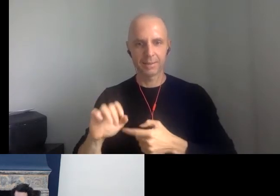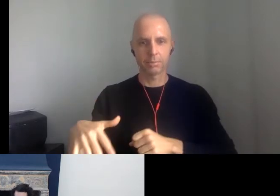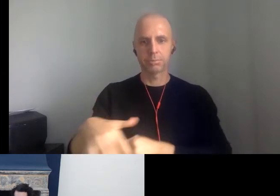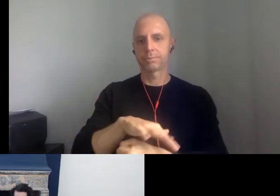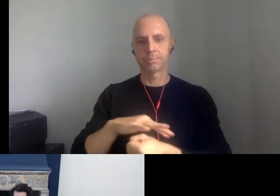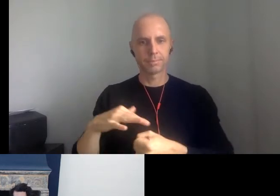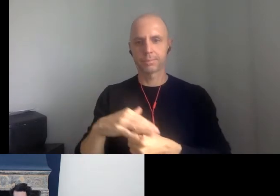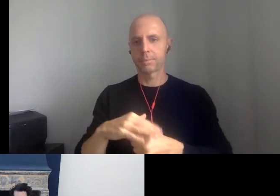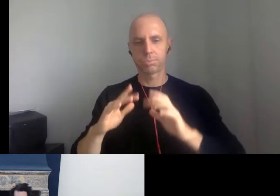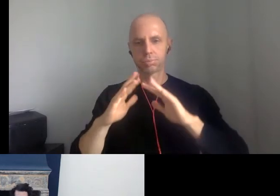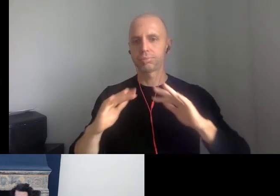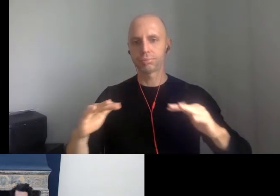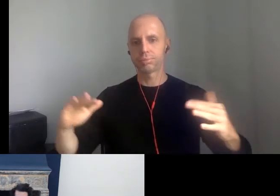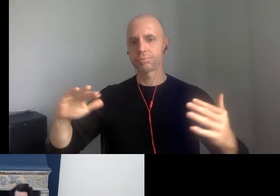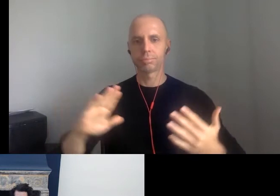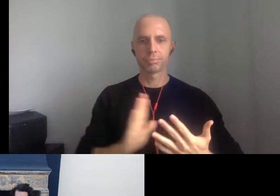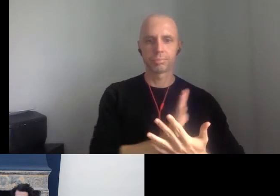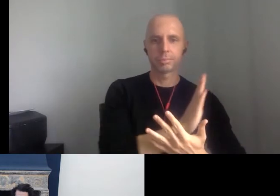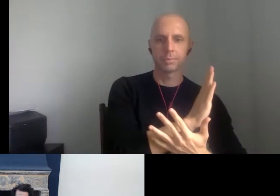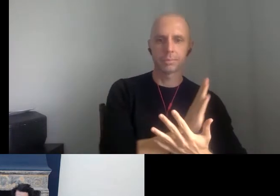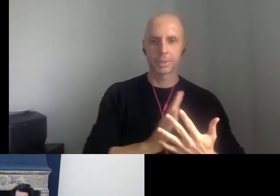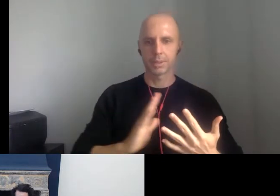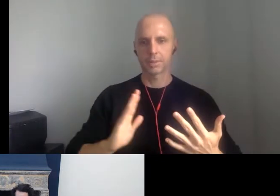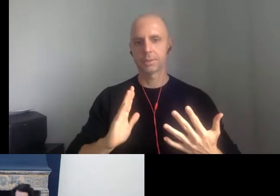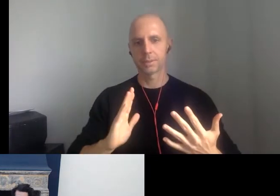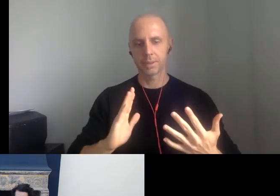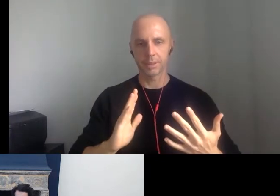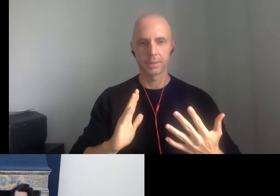species, all the way from pondweeds to peregrines.